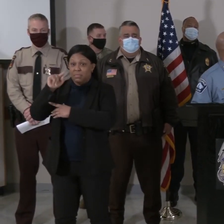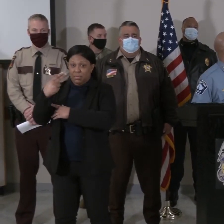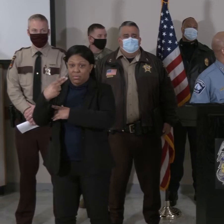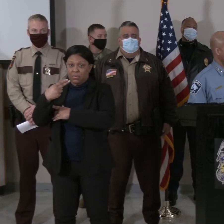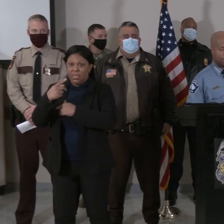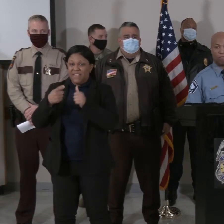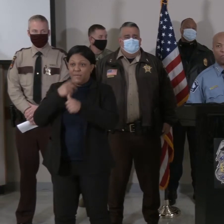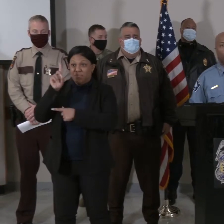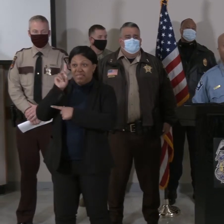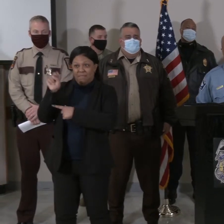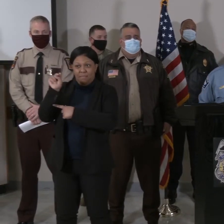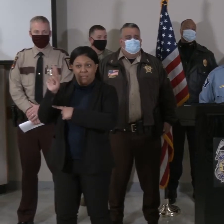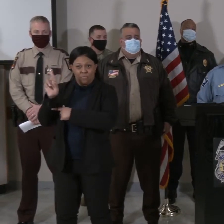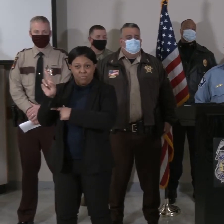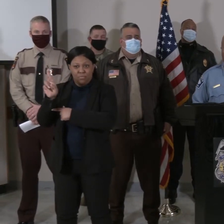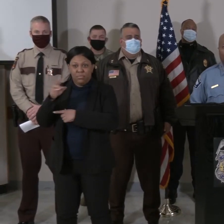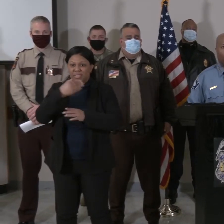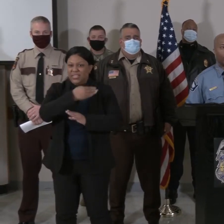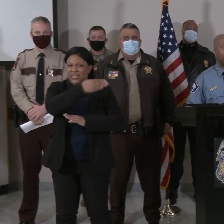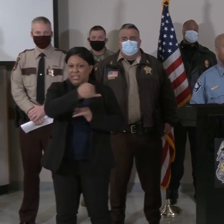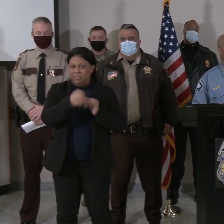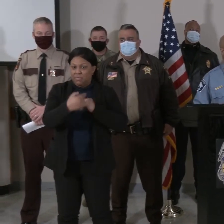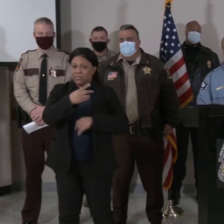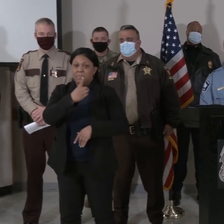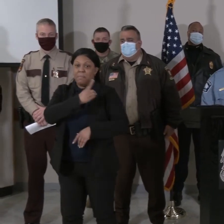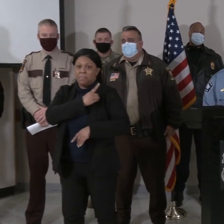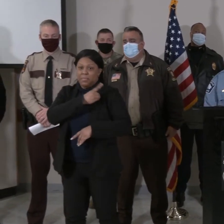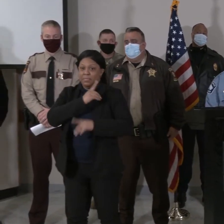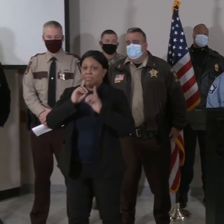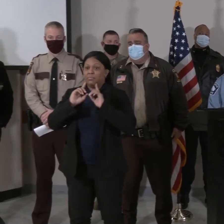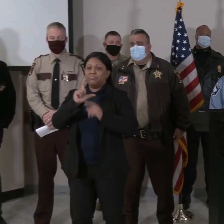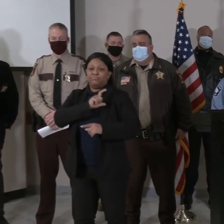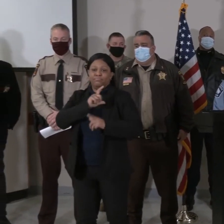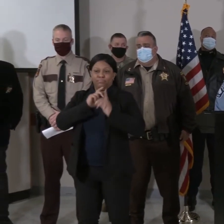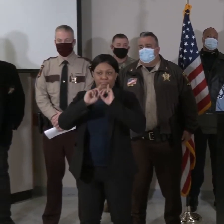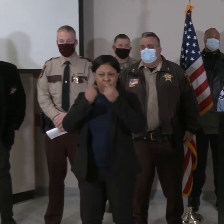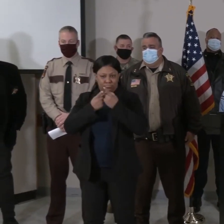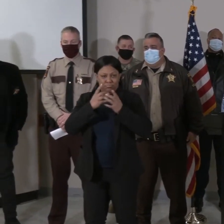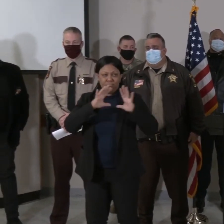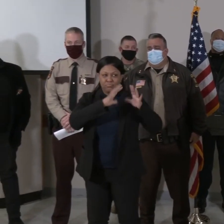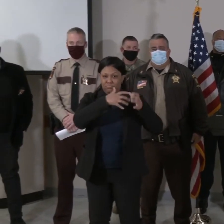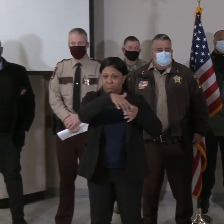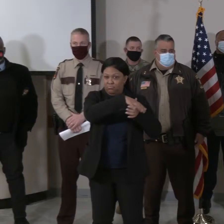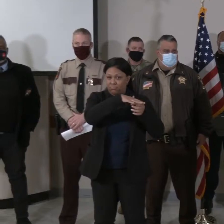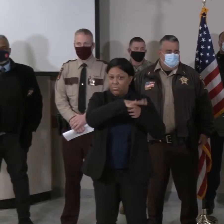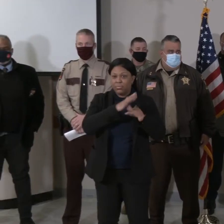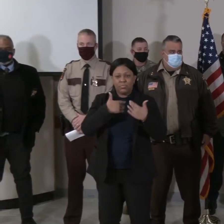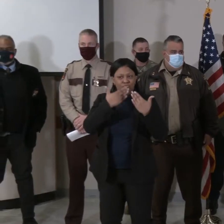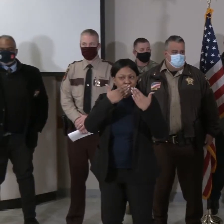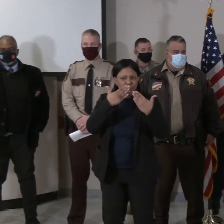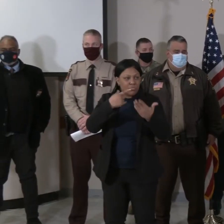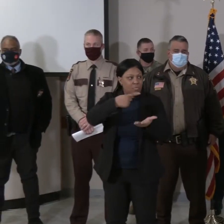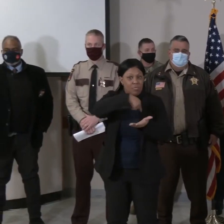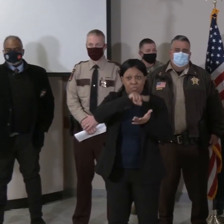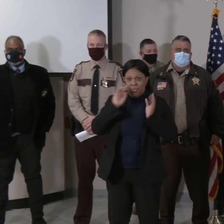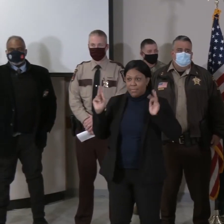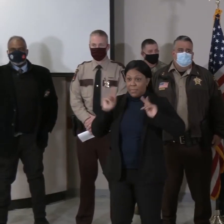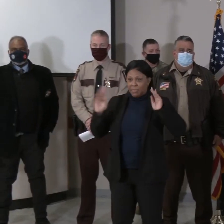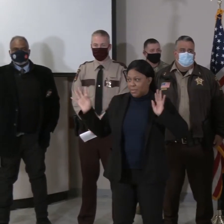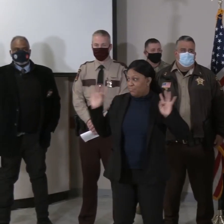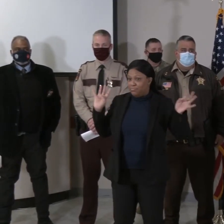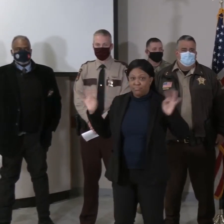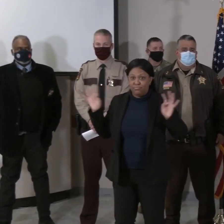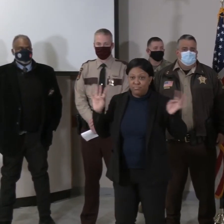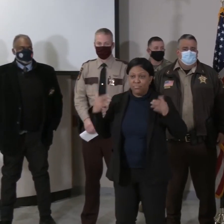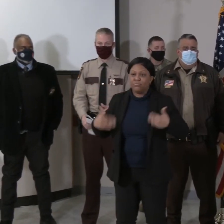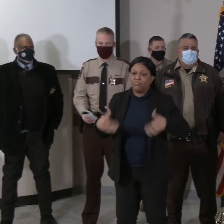Police Department. So thank you all for being here today, this afternoon. Over the next few minutes,